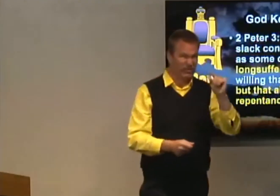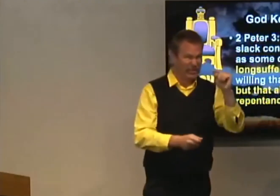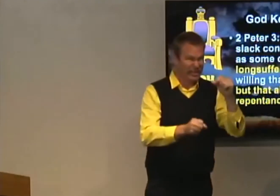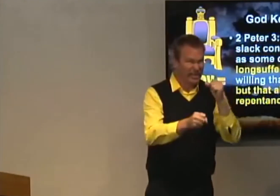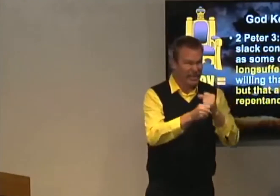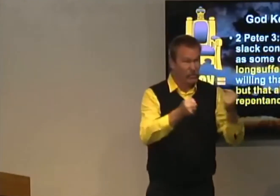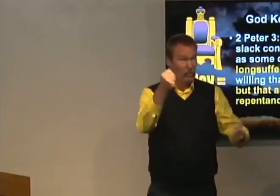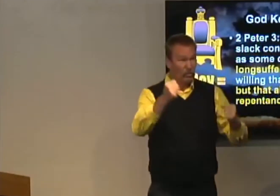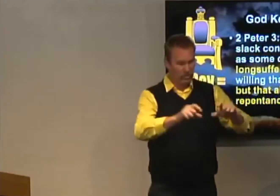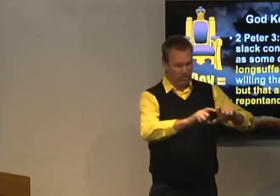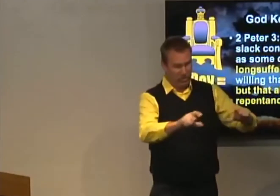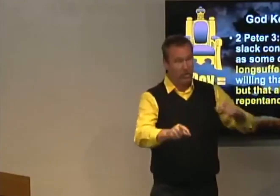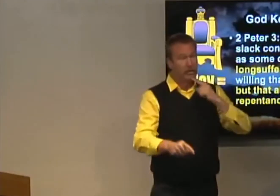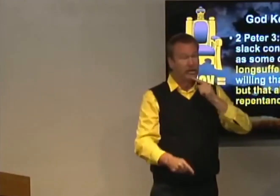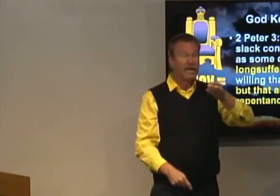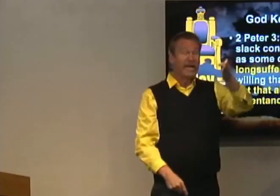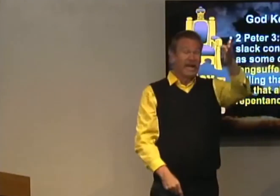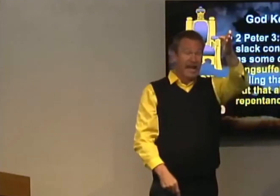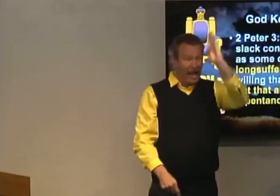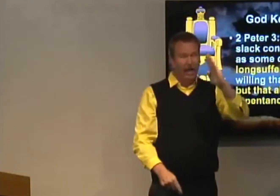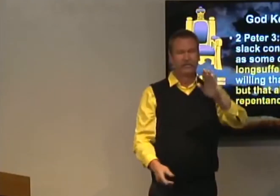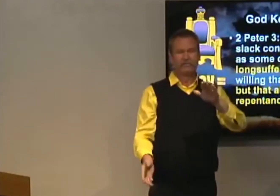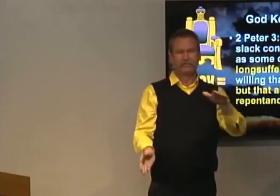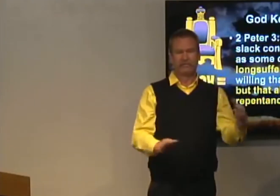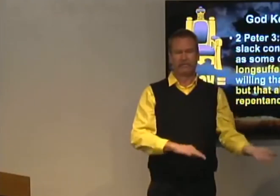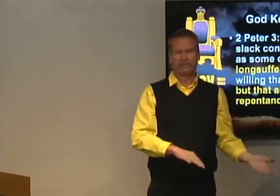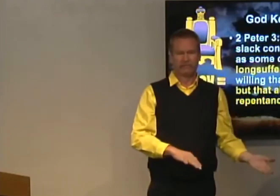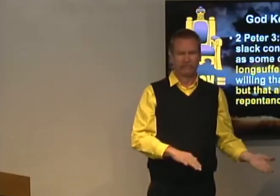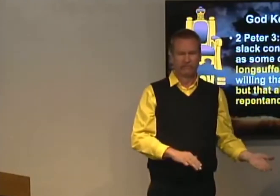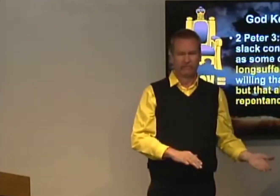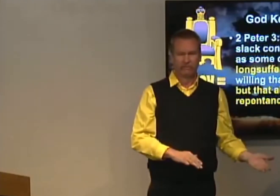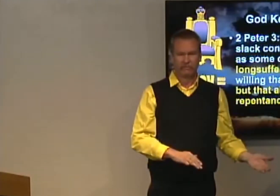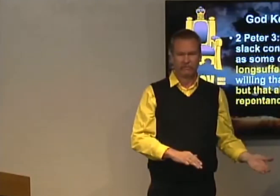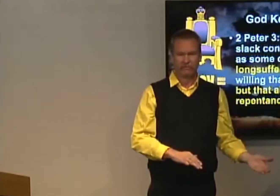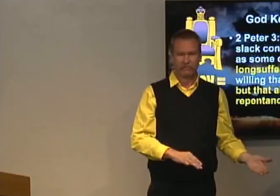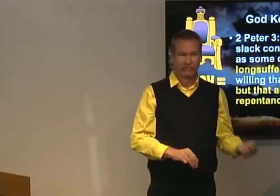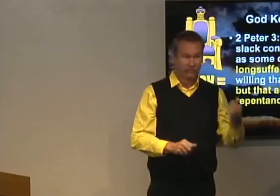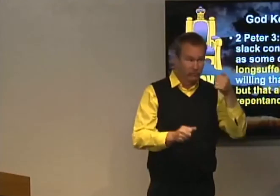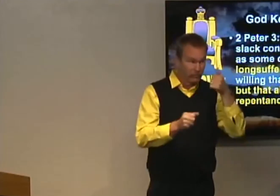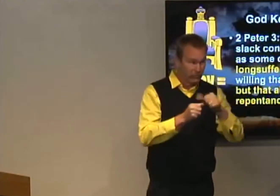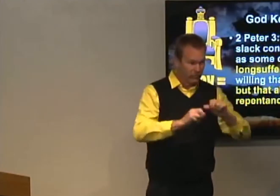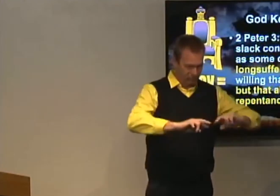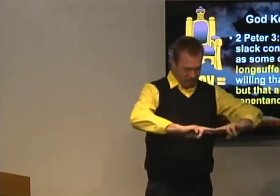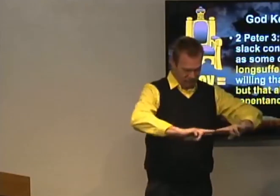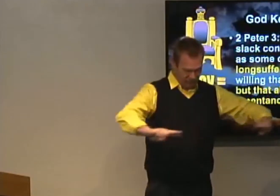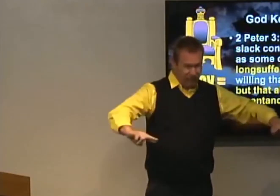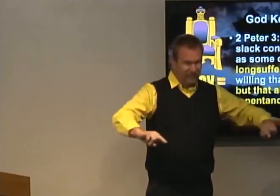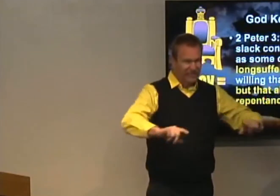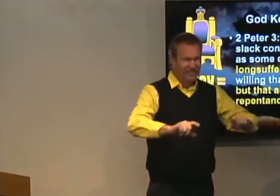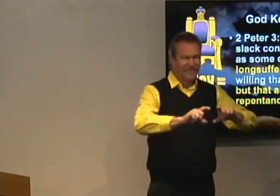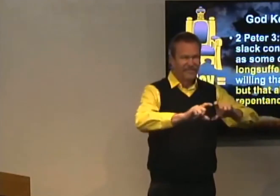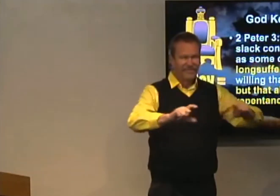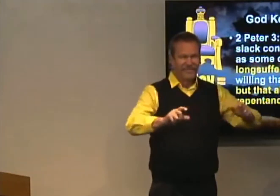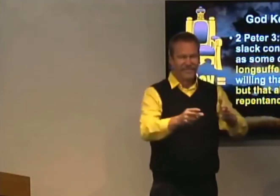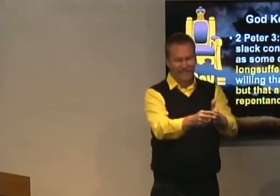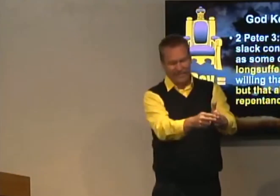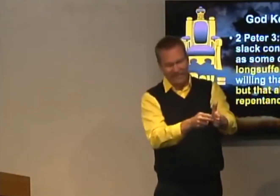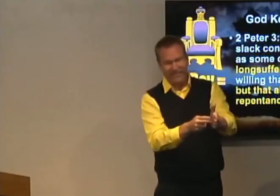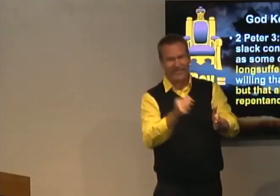promises. And, you know, 20 years ago, there was a famous bumper sticker that said, God is dead. That was